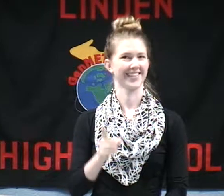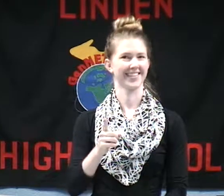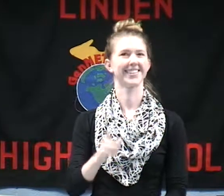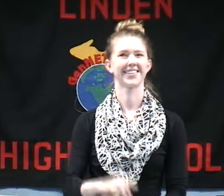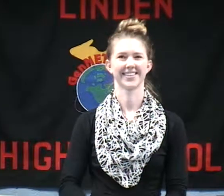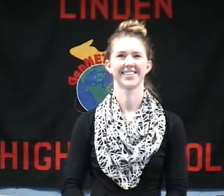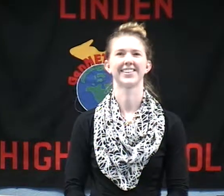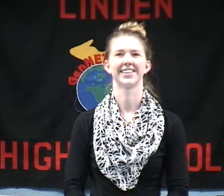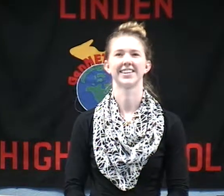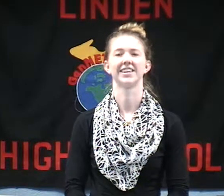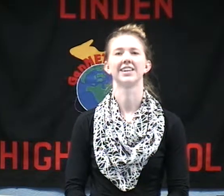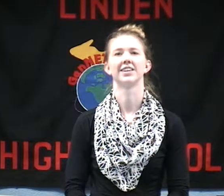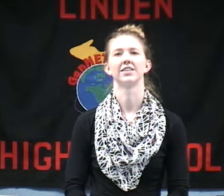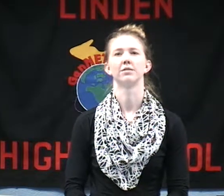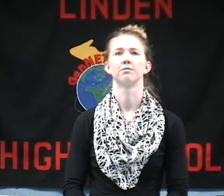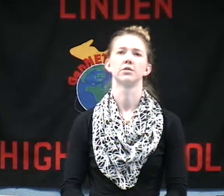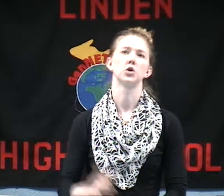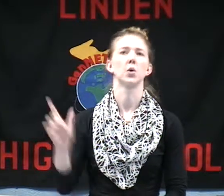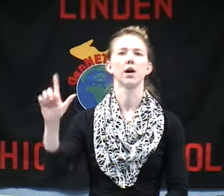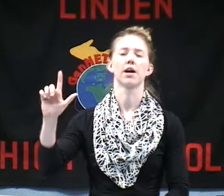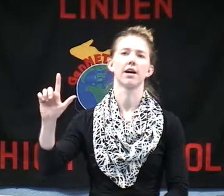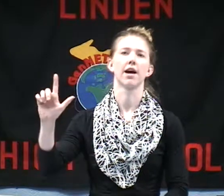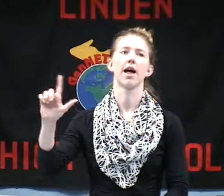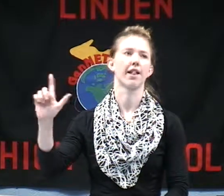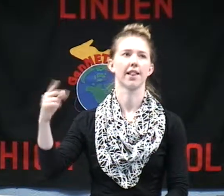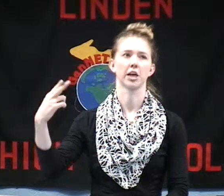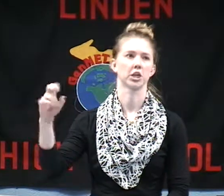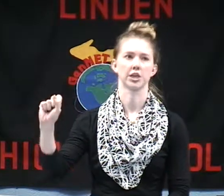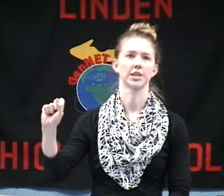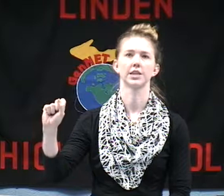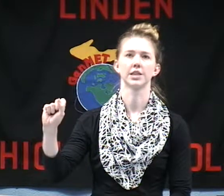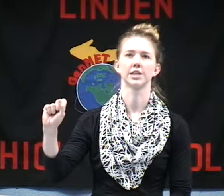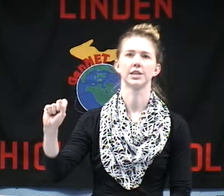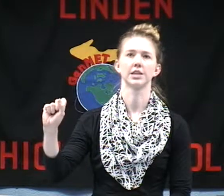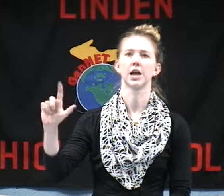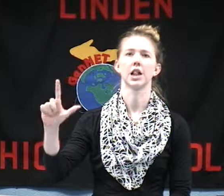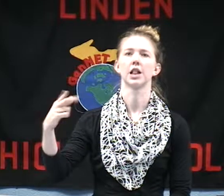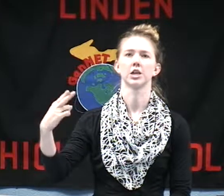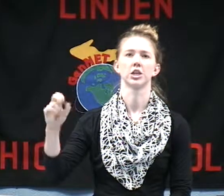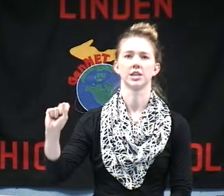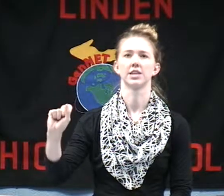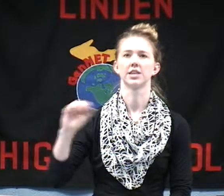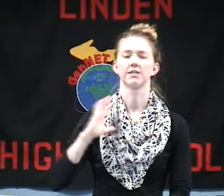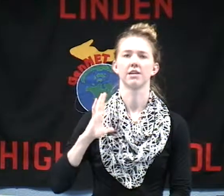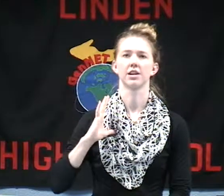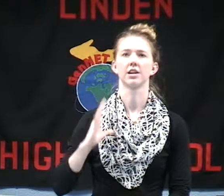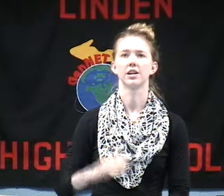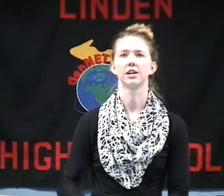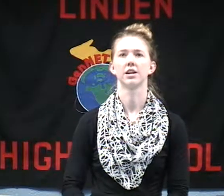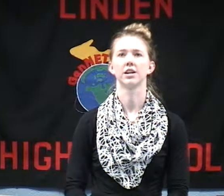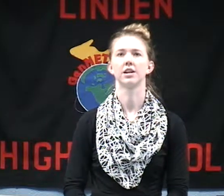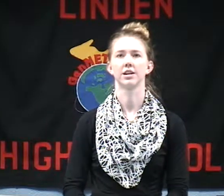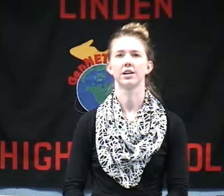I think so. I skipped through my stories. I never watch them anymore. I do, but I only watch like ones that I care about, or not that I care about,